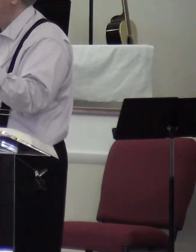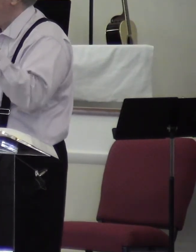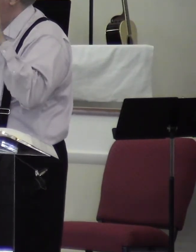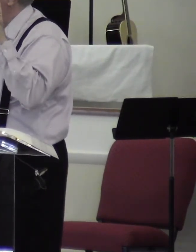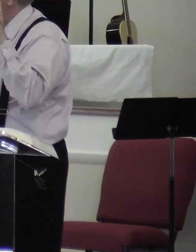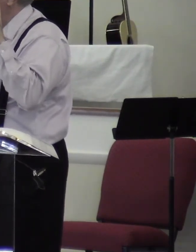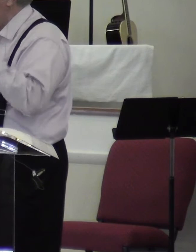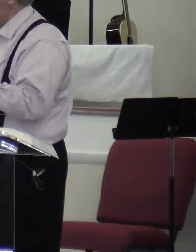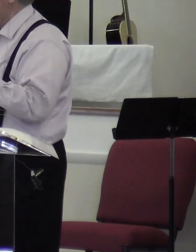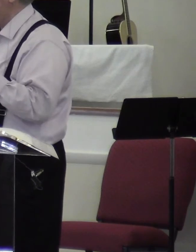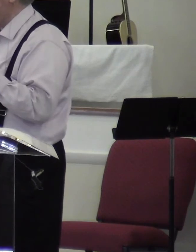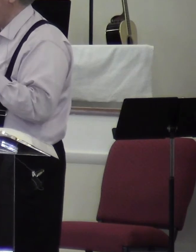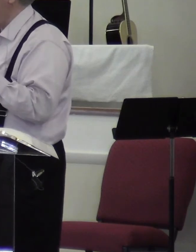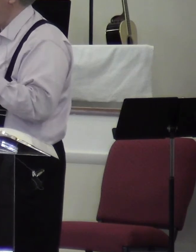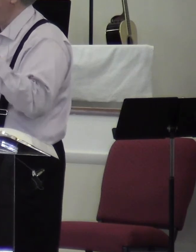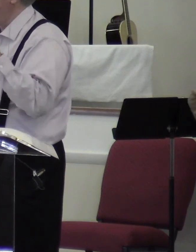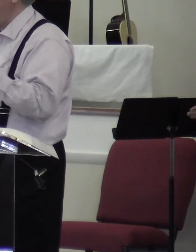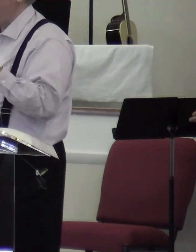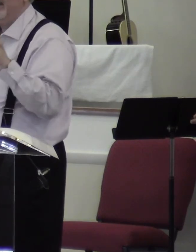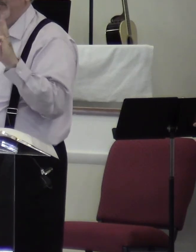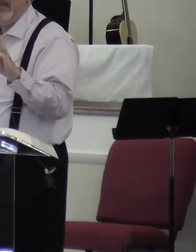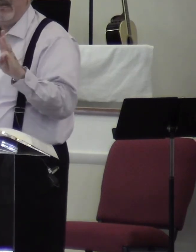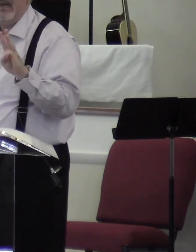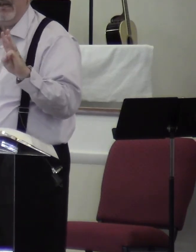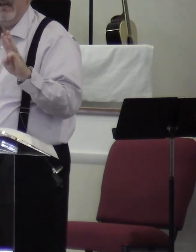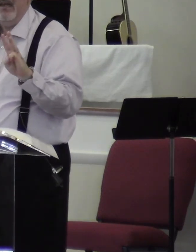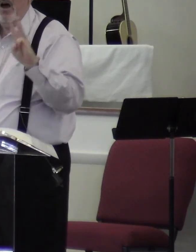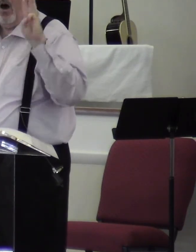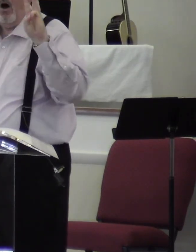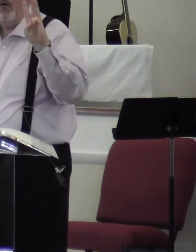locks. Christianity was meant to be